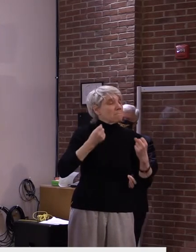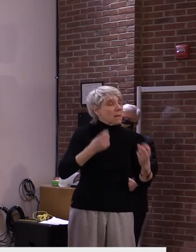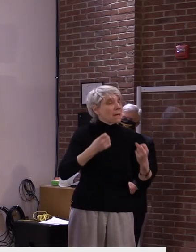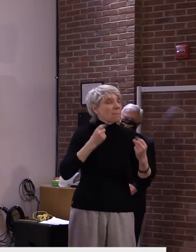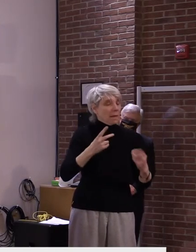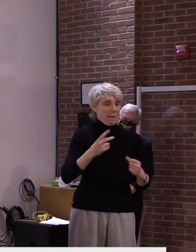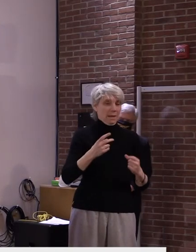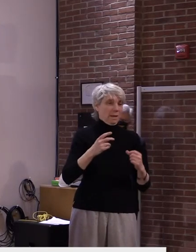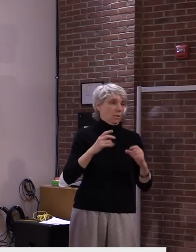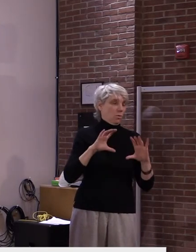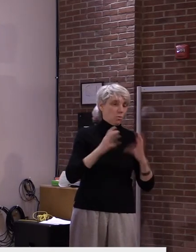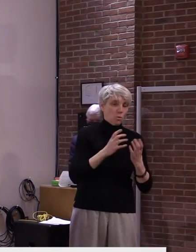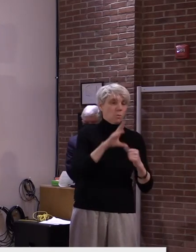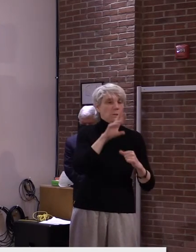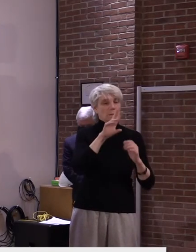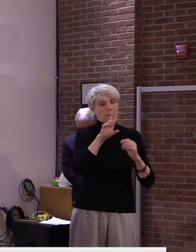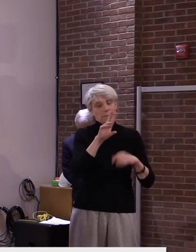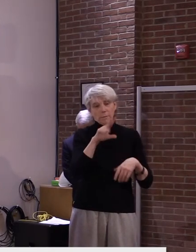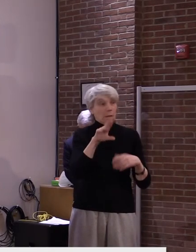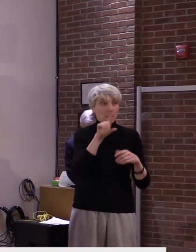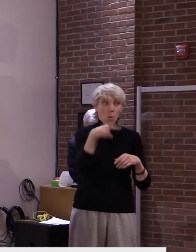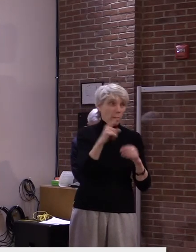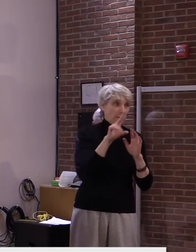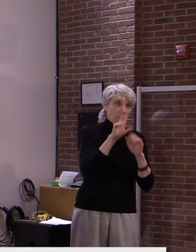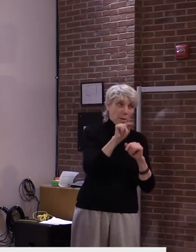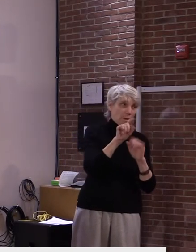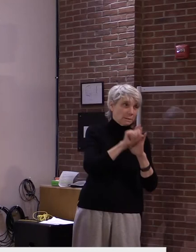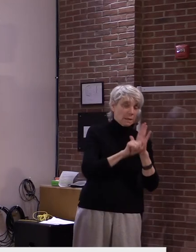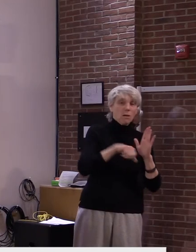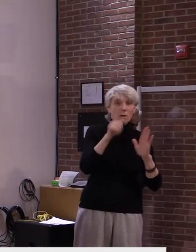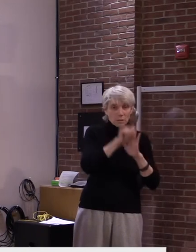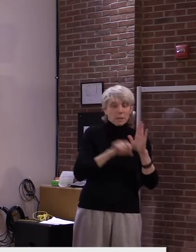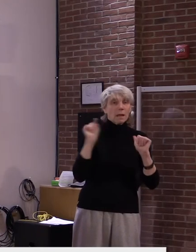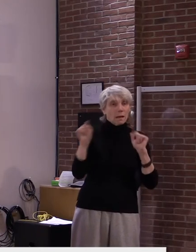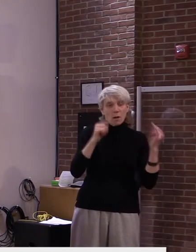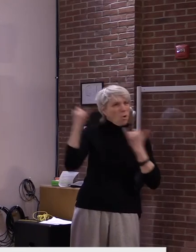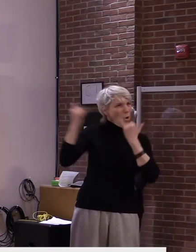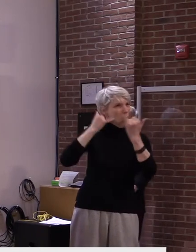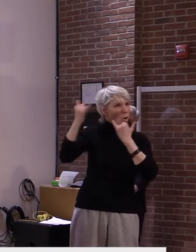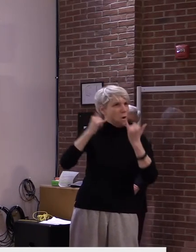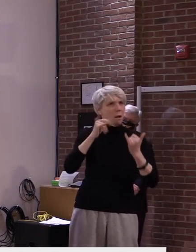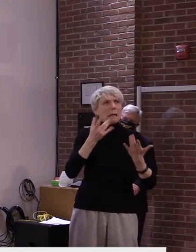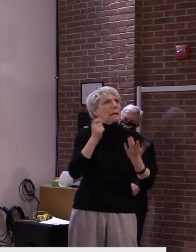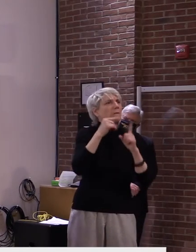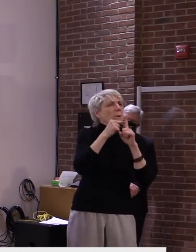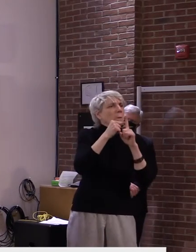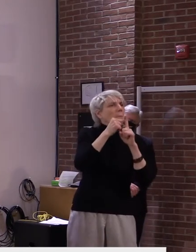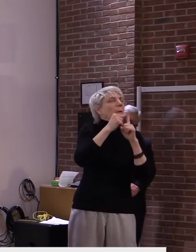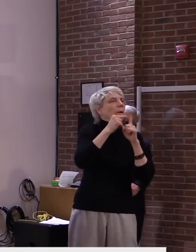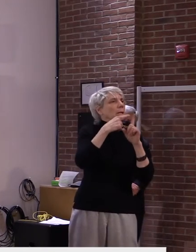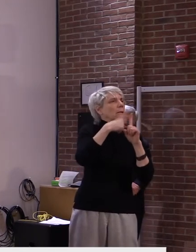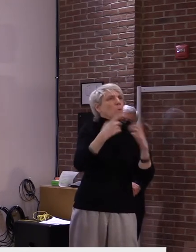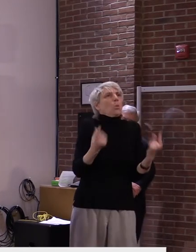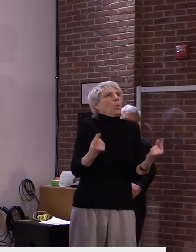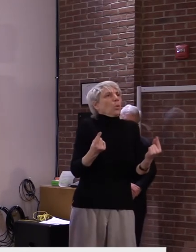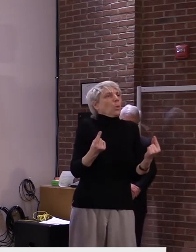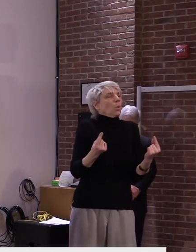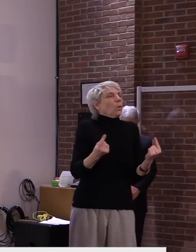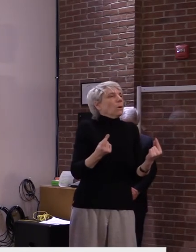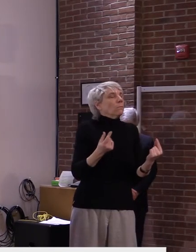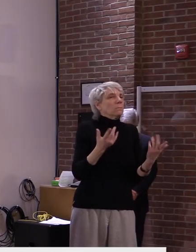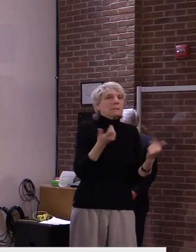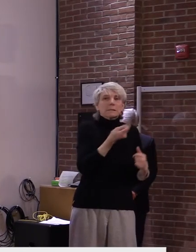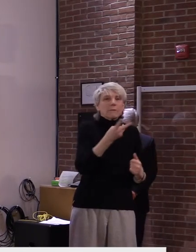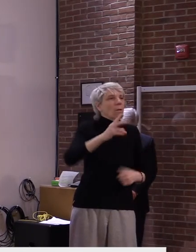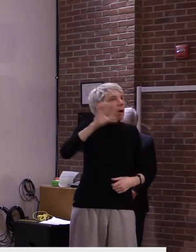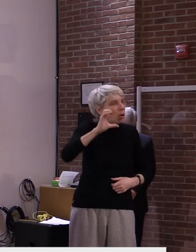like ours and situations just like ours, because this is so common in the vaccine world because